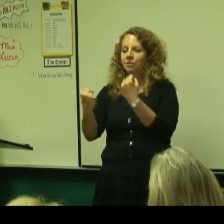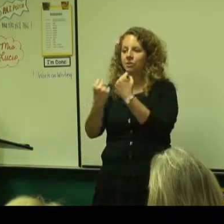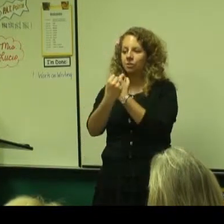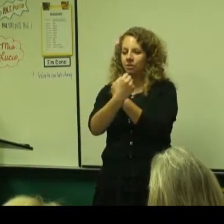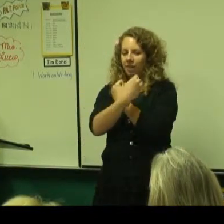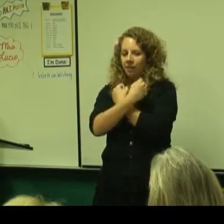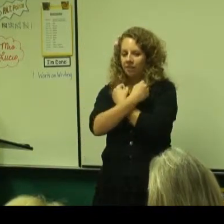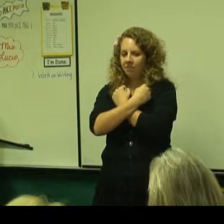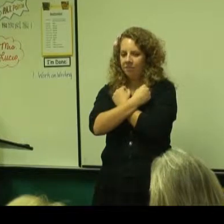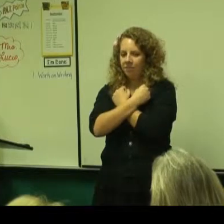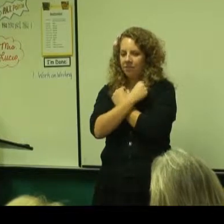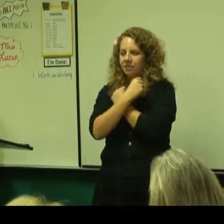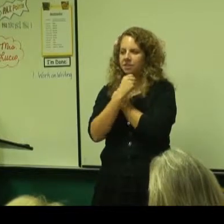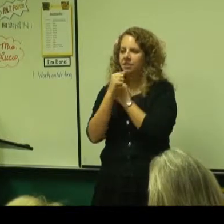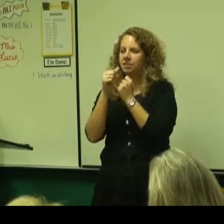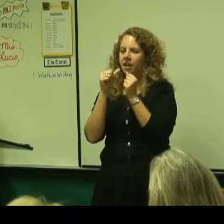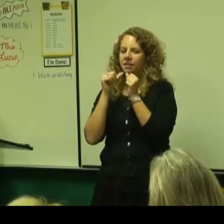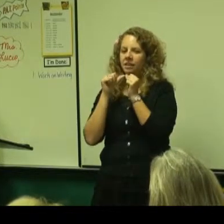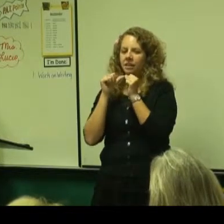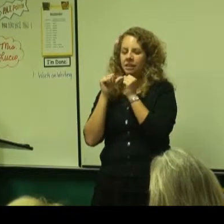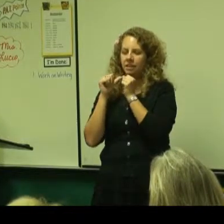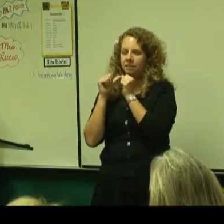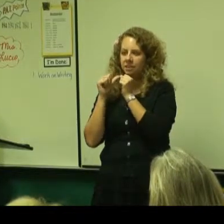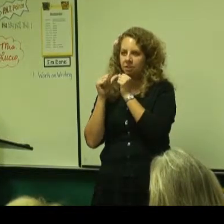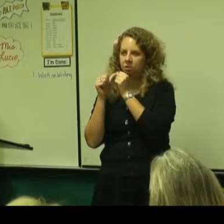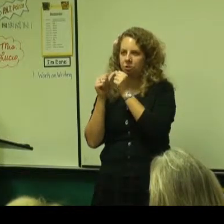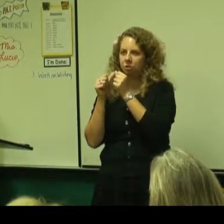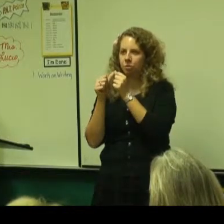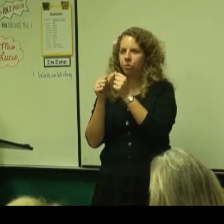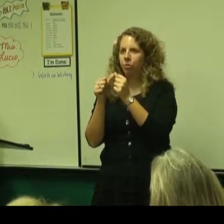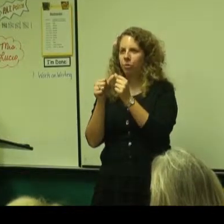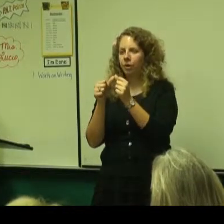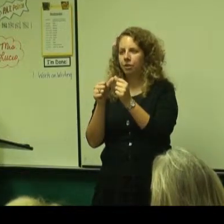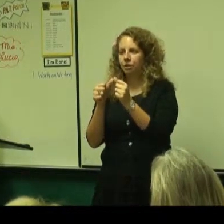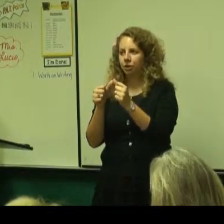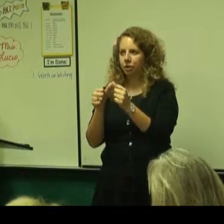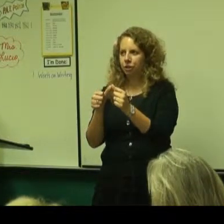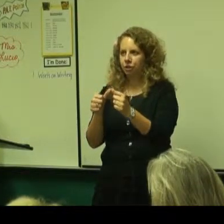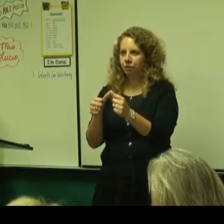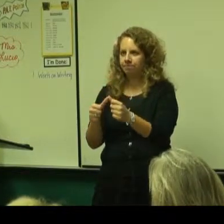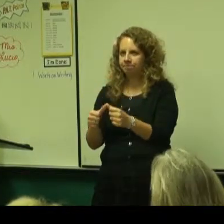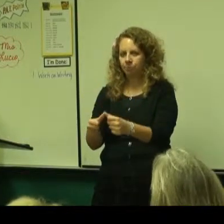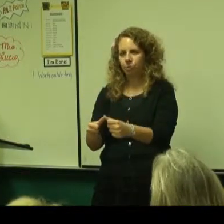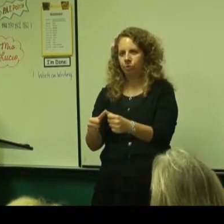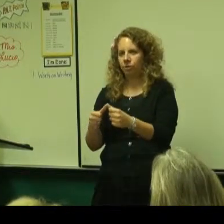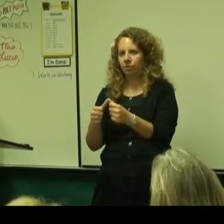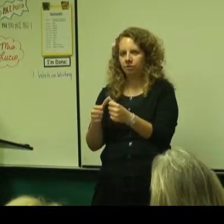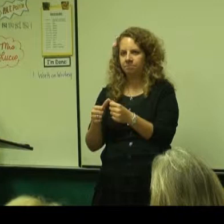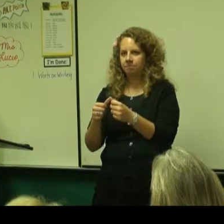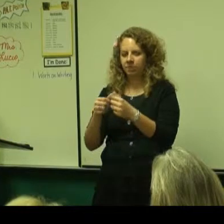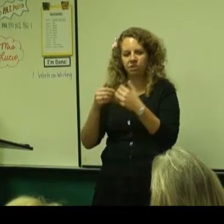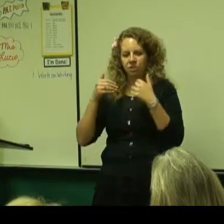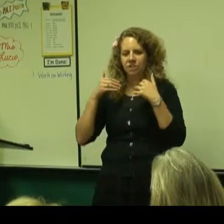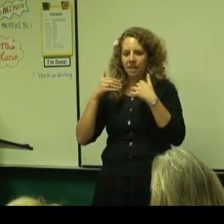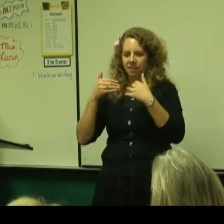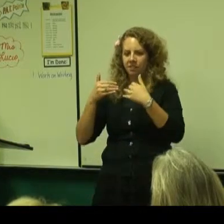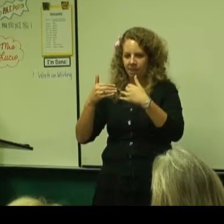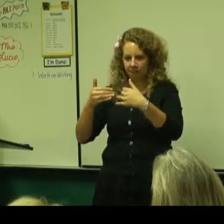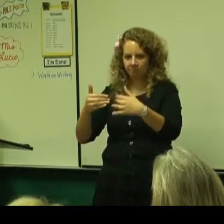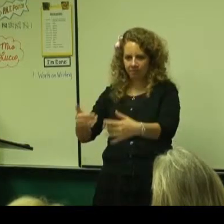So love, and this is the sign continue or endure, or this is just the idea of like